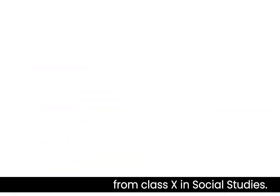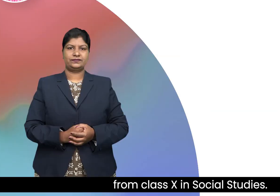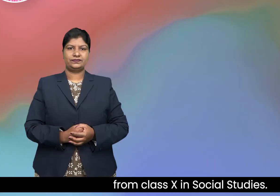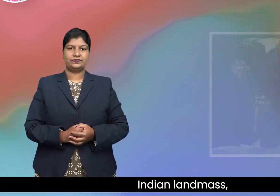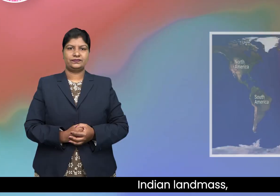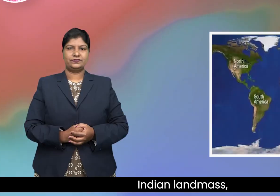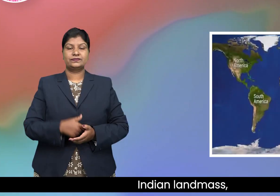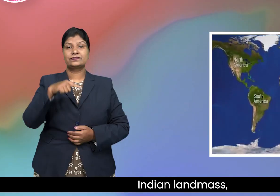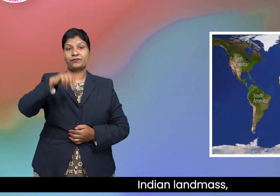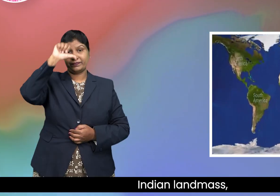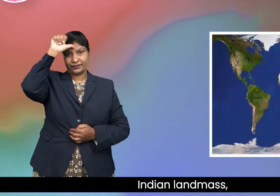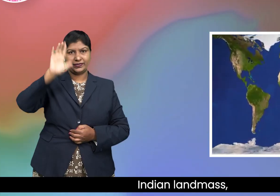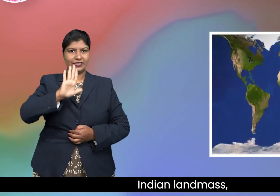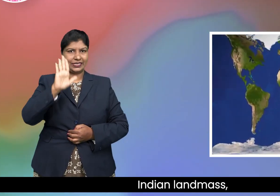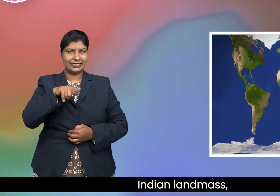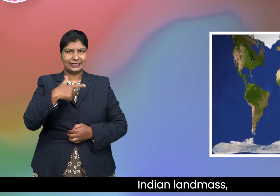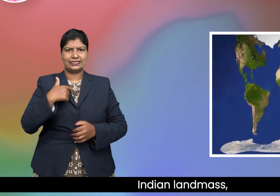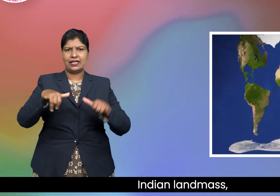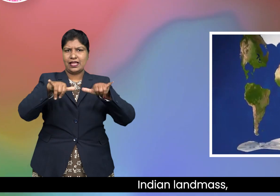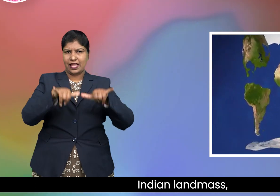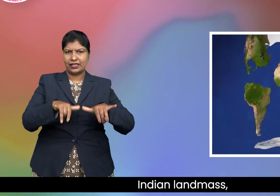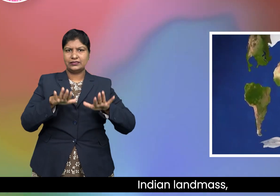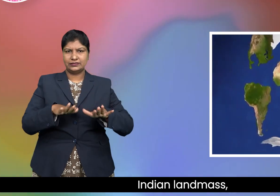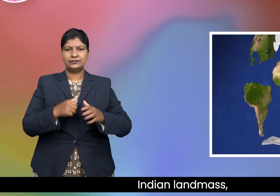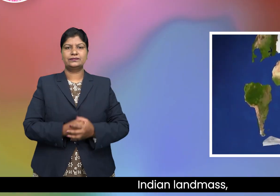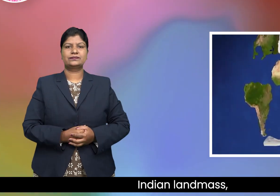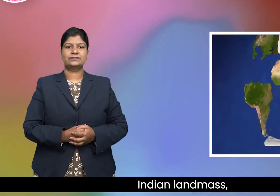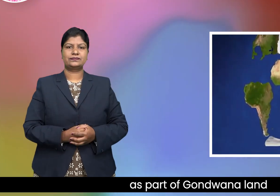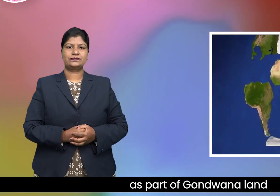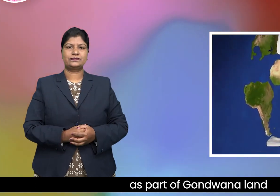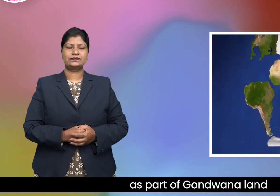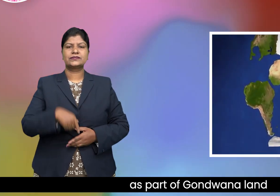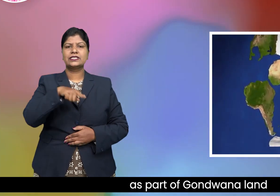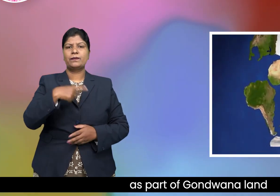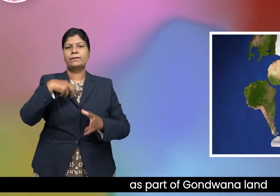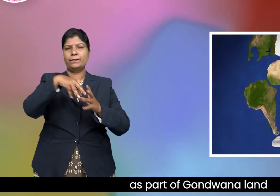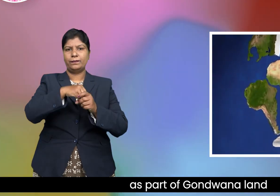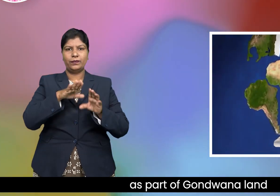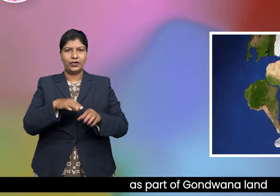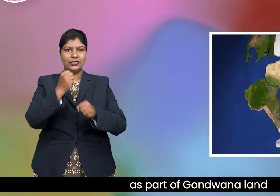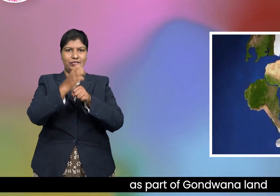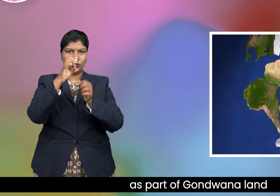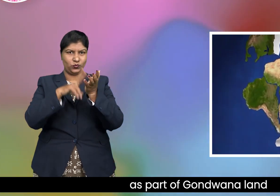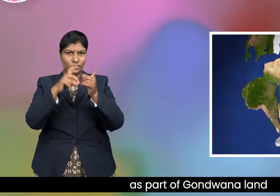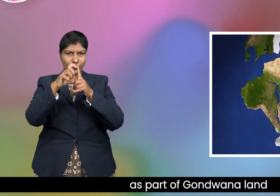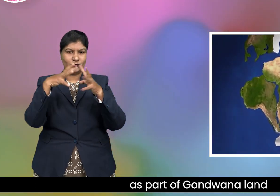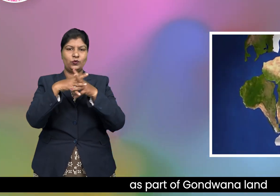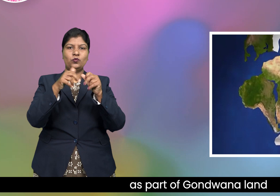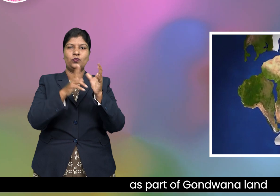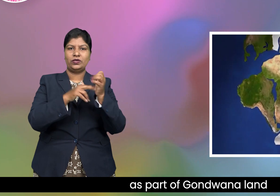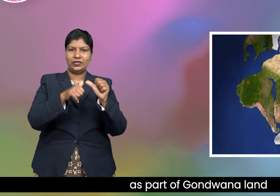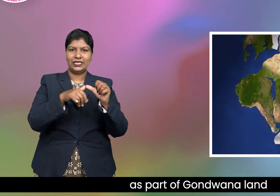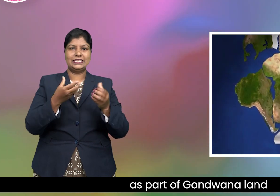Indian landmass as part of Gondwana land